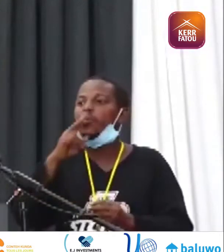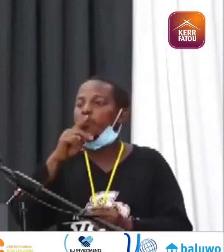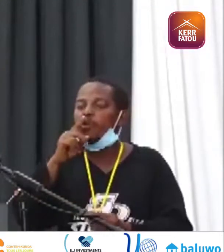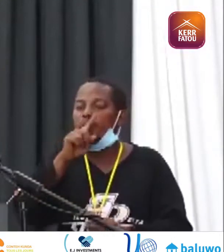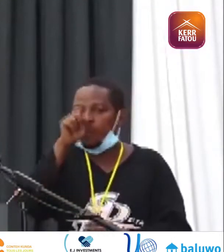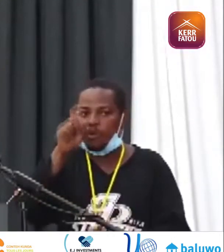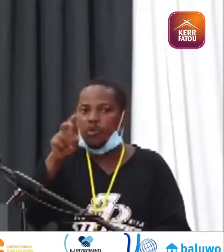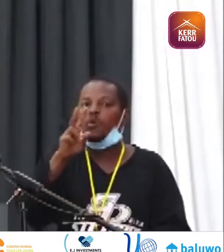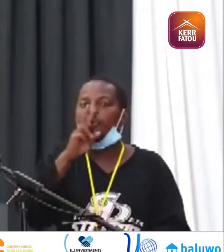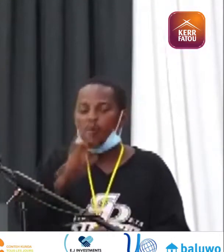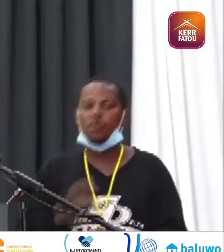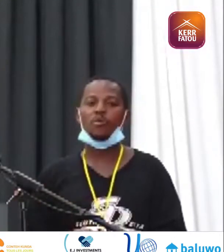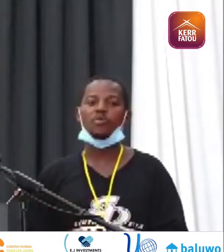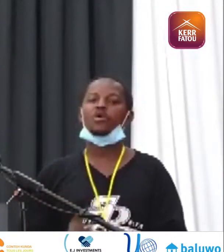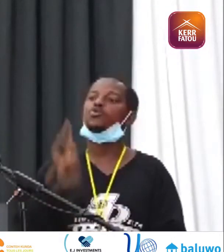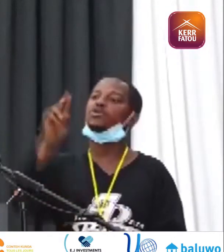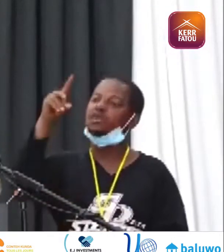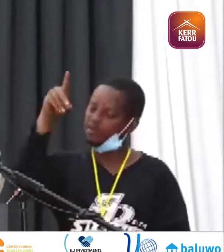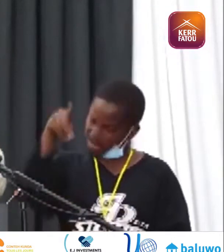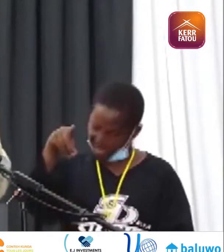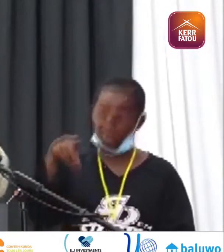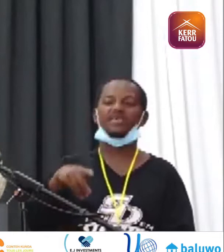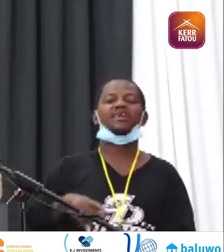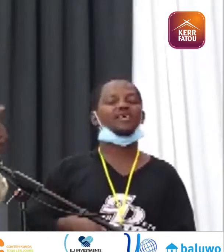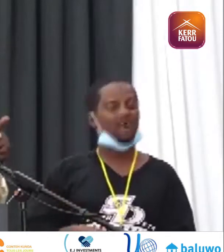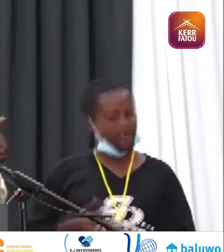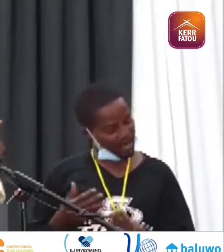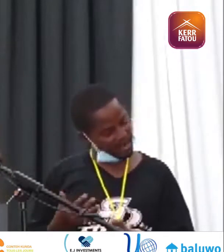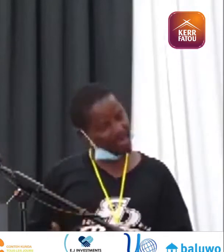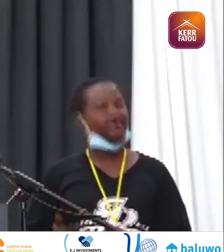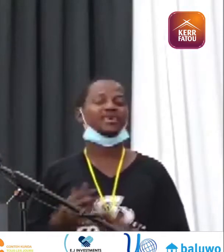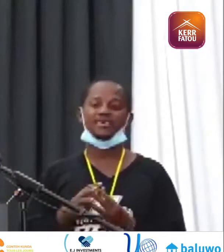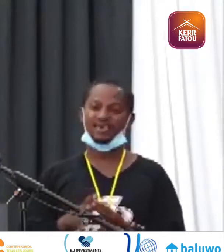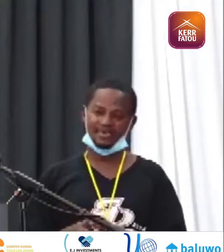this national development plan? The UDP.